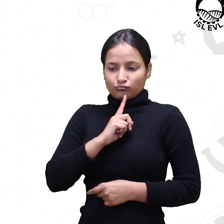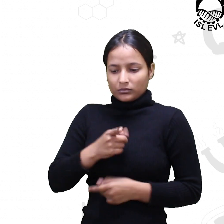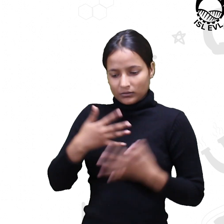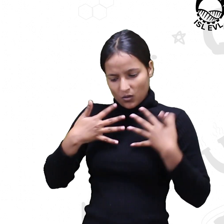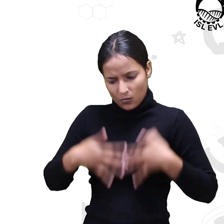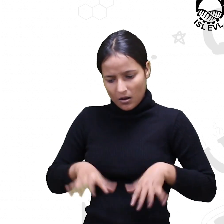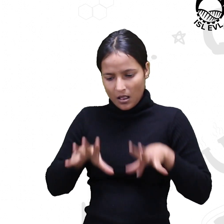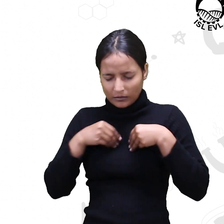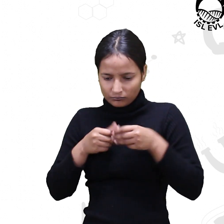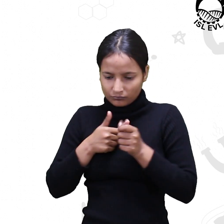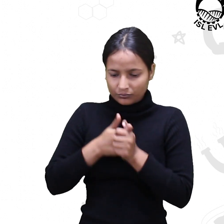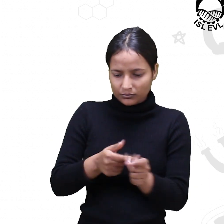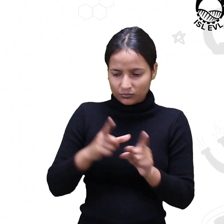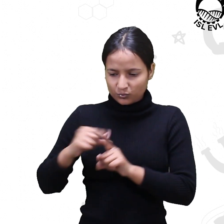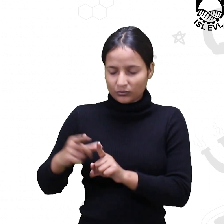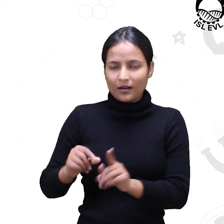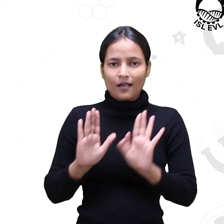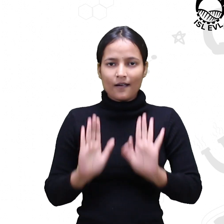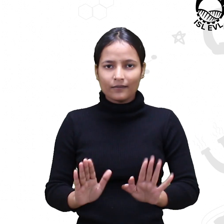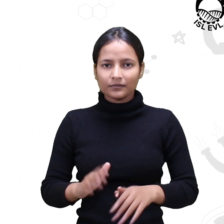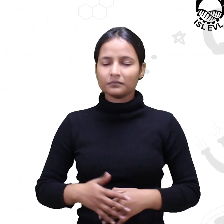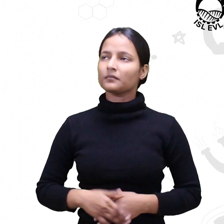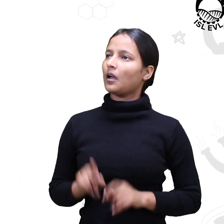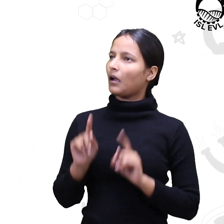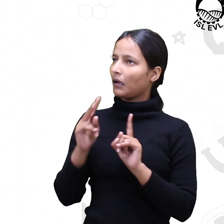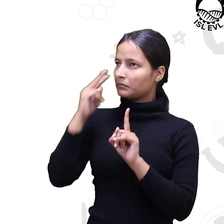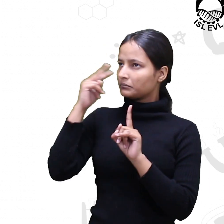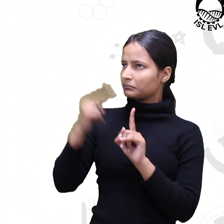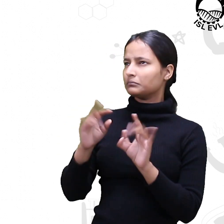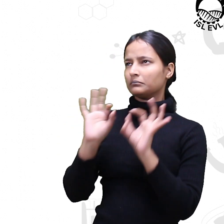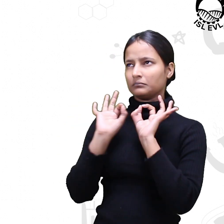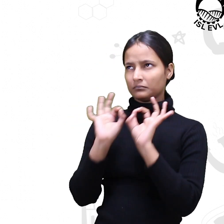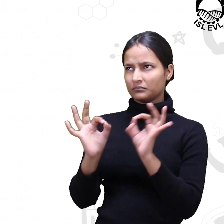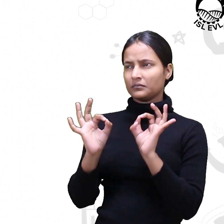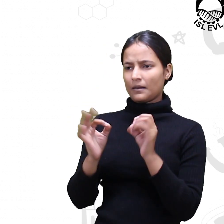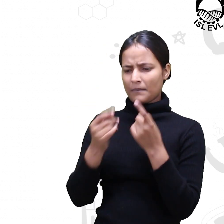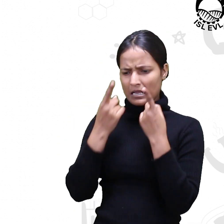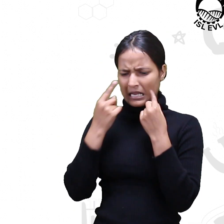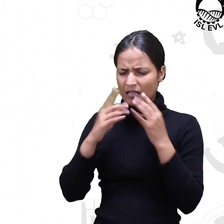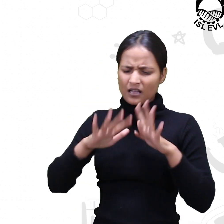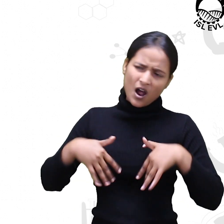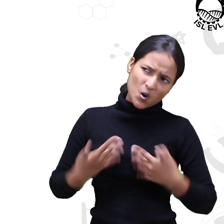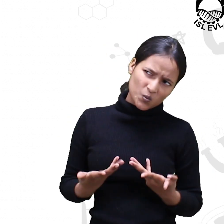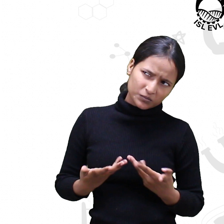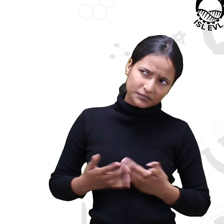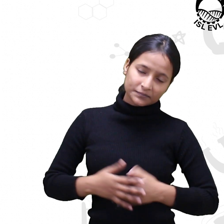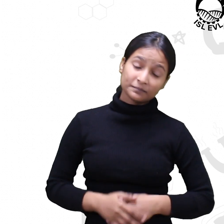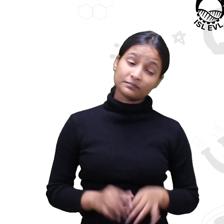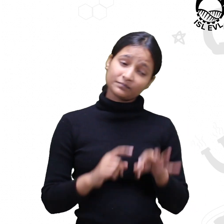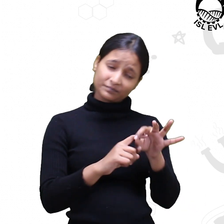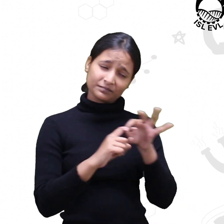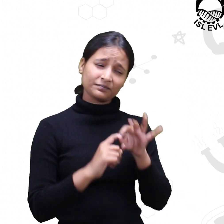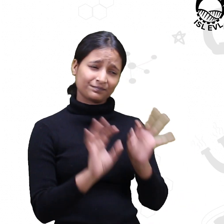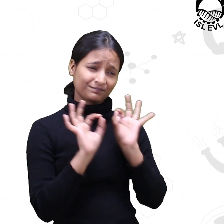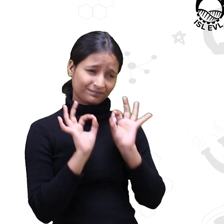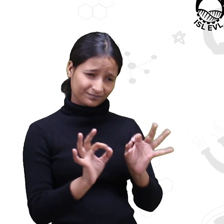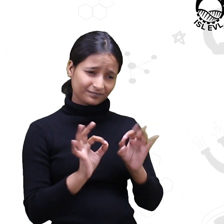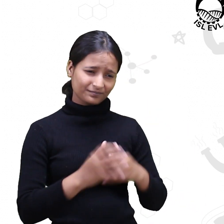to see if it's working fine. That's interesting. How does the body test it out? That's a good question. Let's say